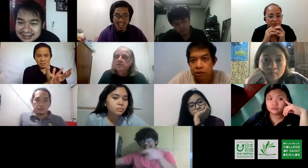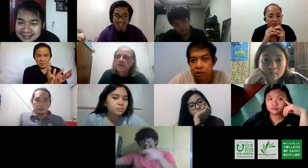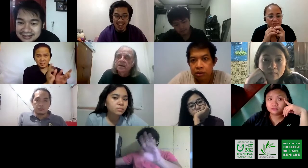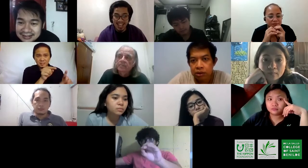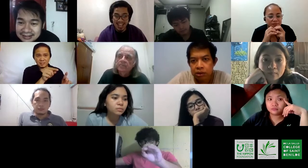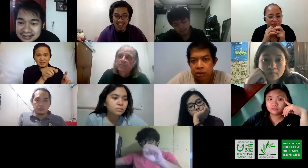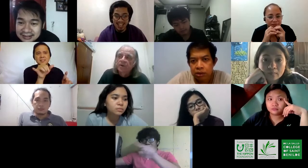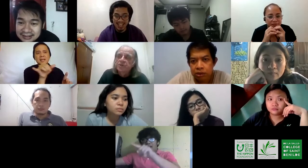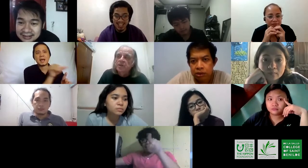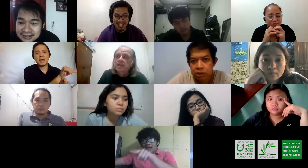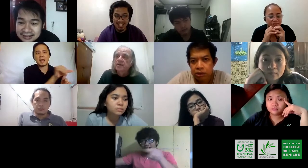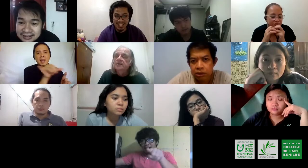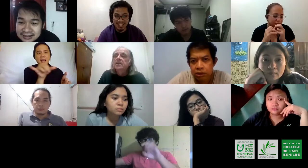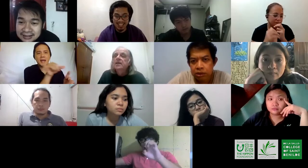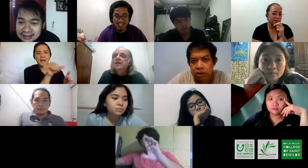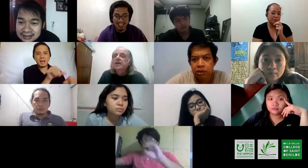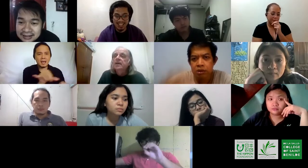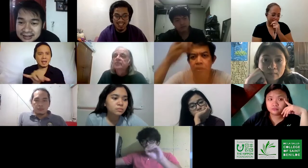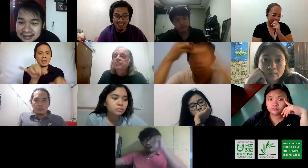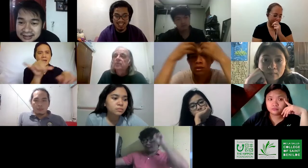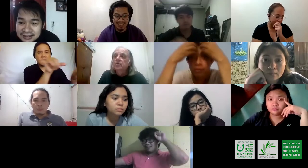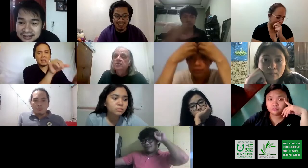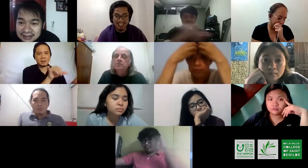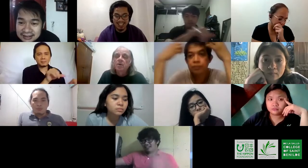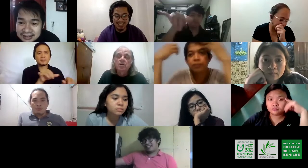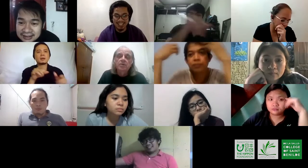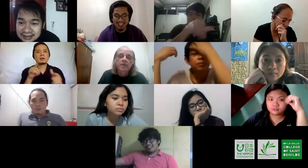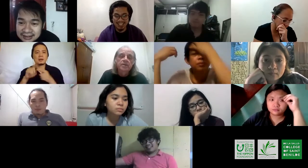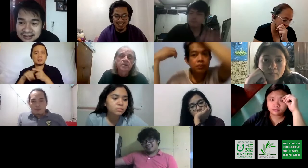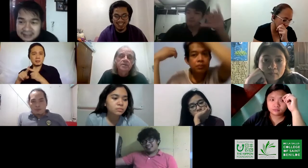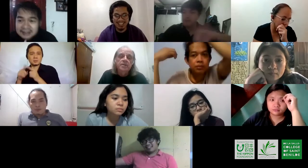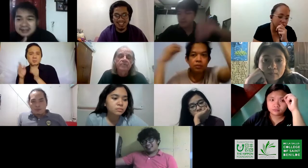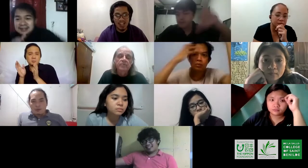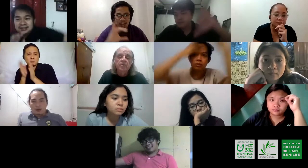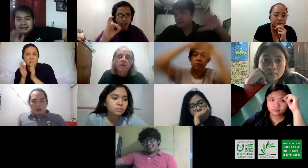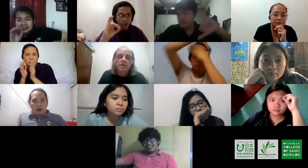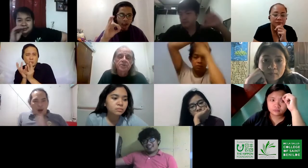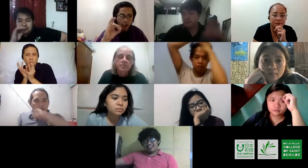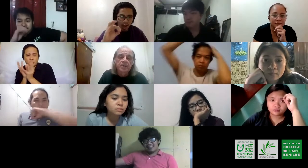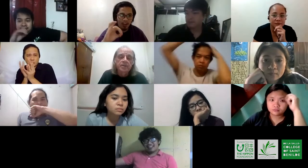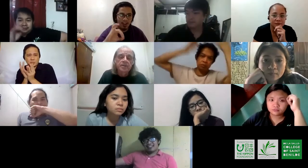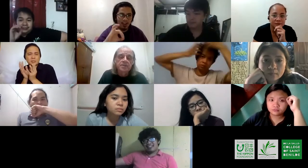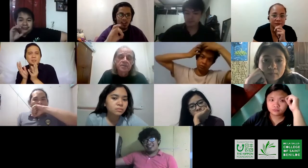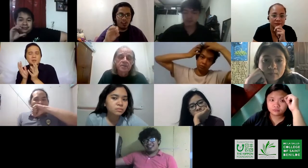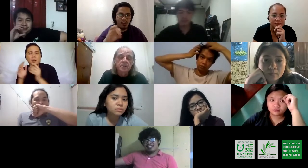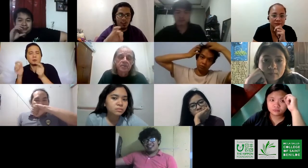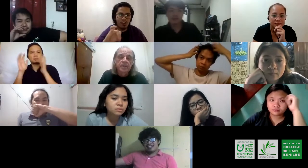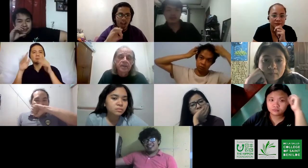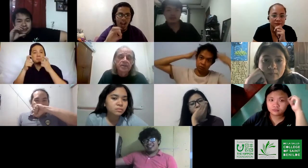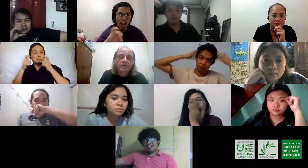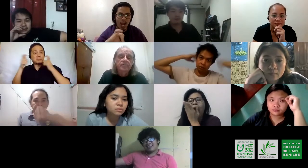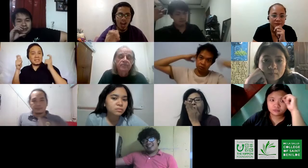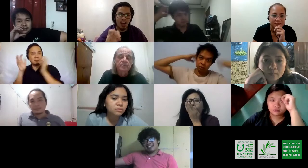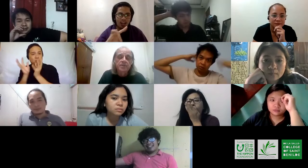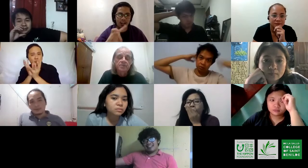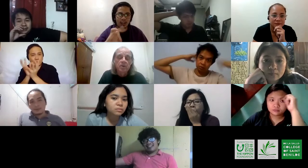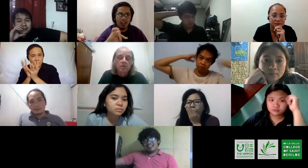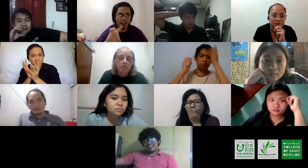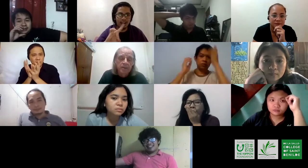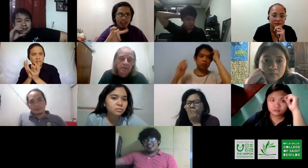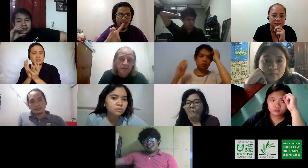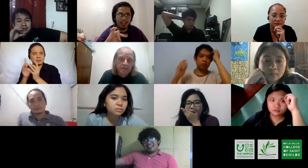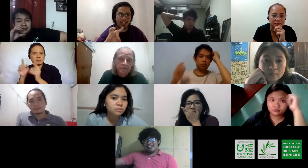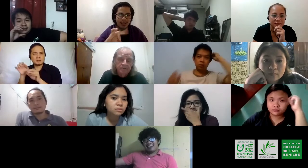the same for each island, and for small communities, and for the large communities, it's going to be different from the